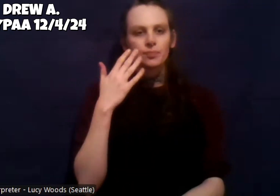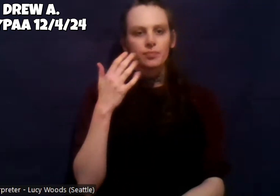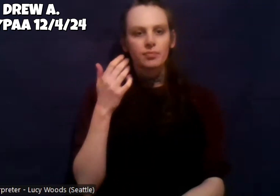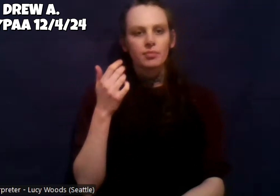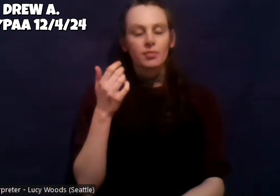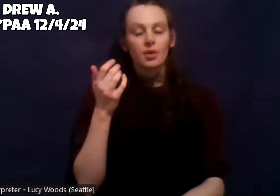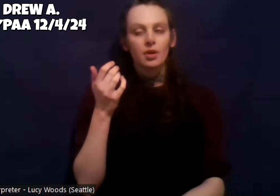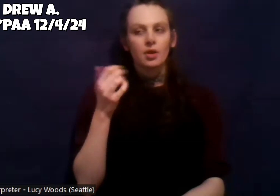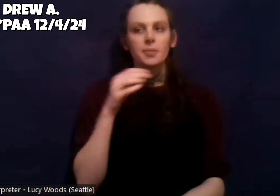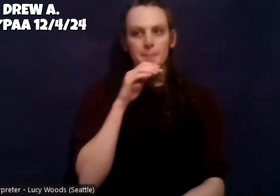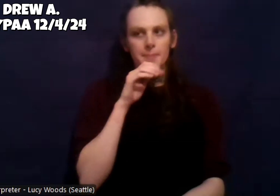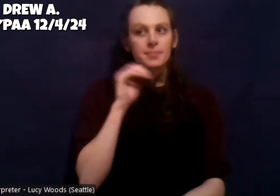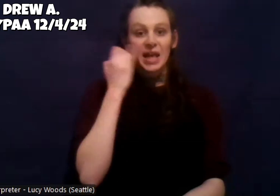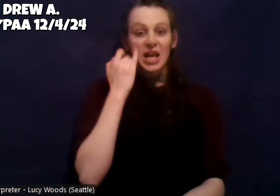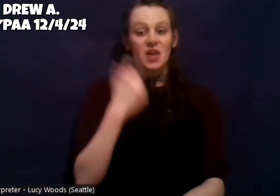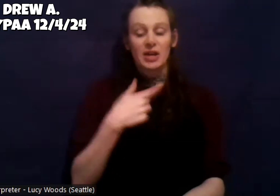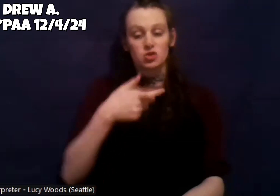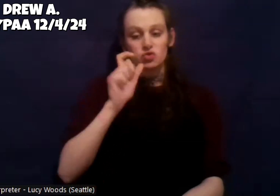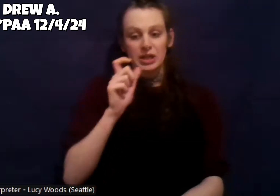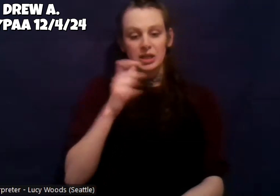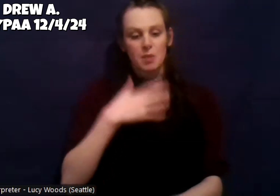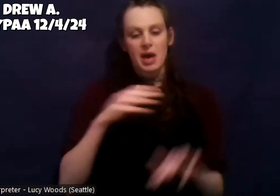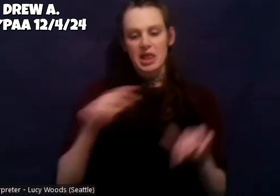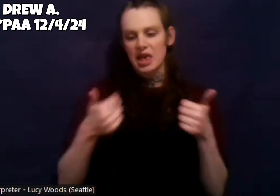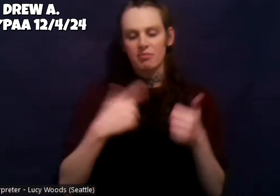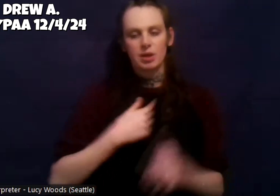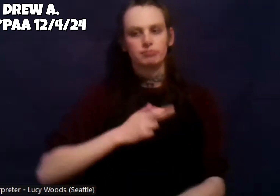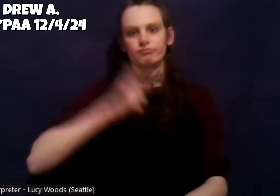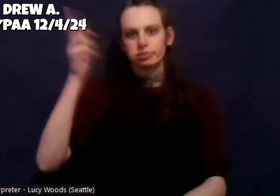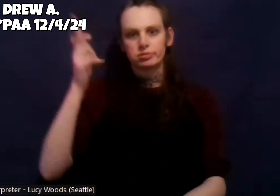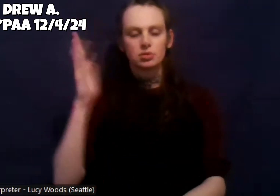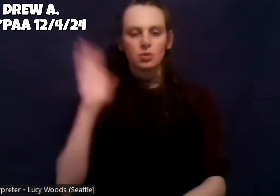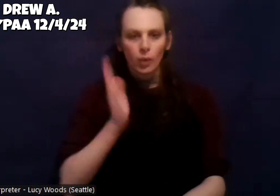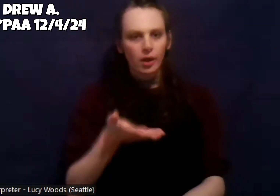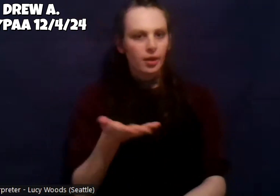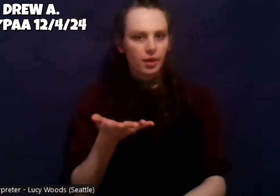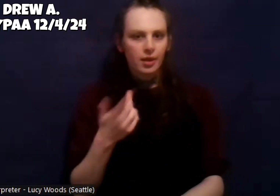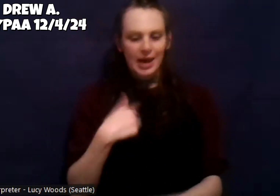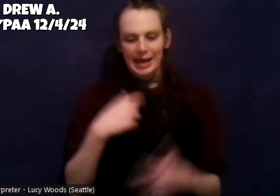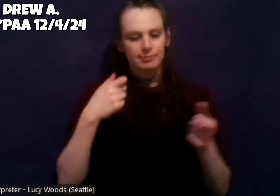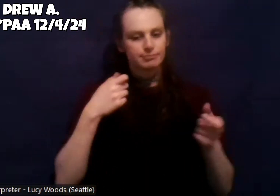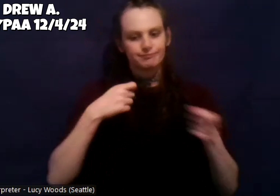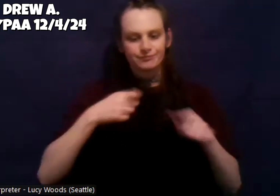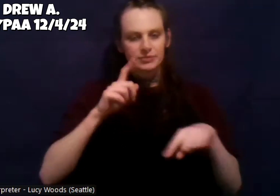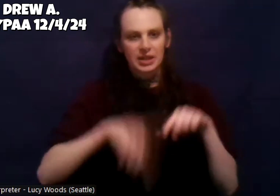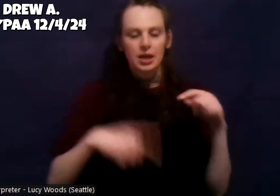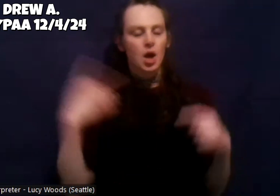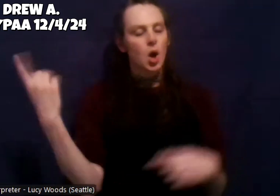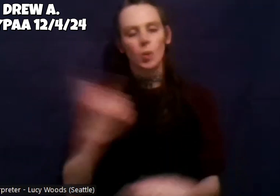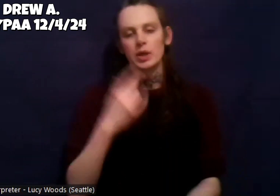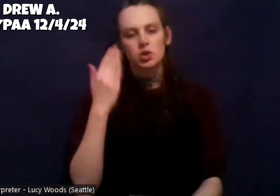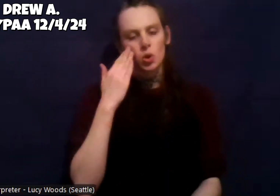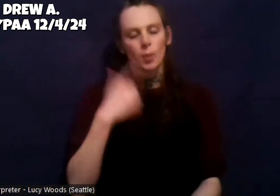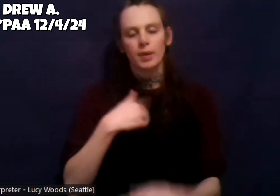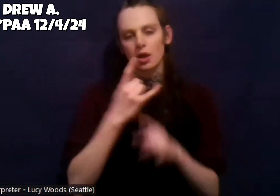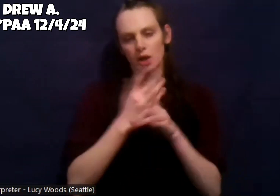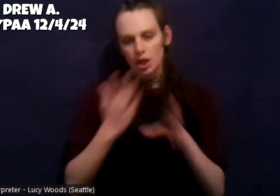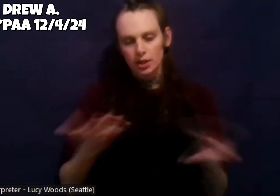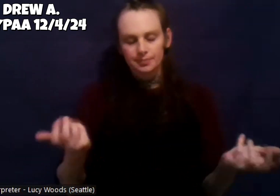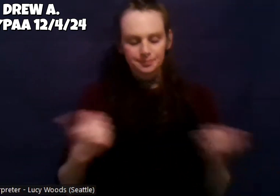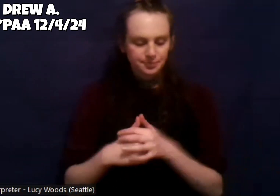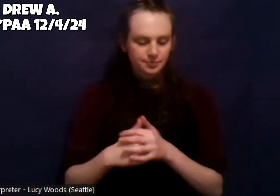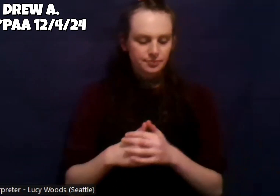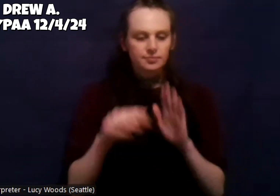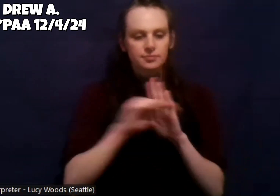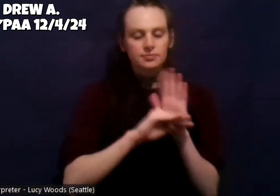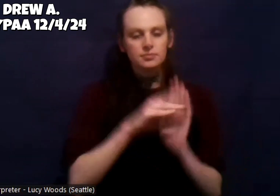drink and fuck my life up because I had no control over that. But I always knew I was an alcoholic. But step two and